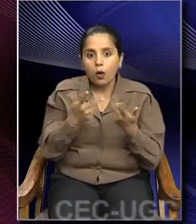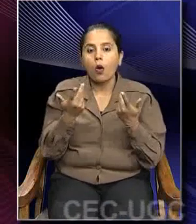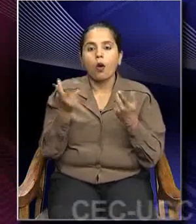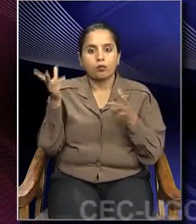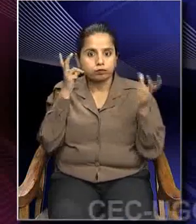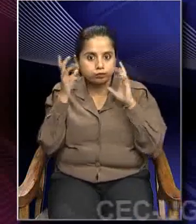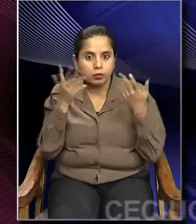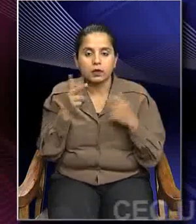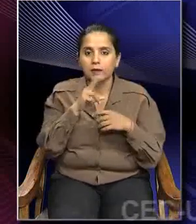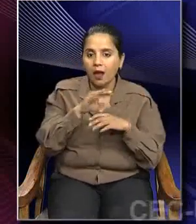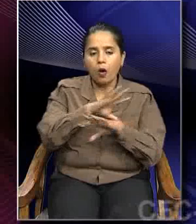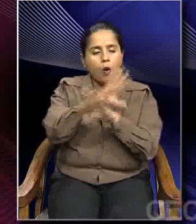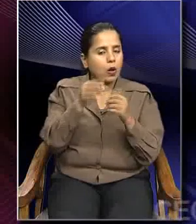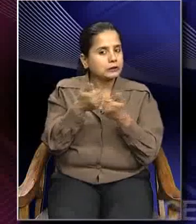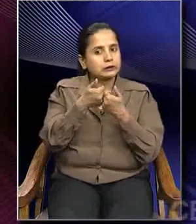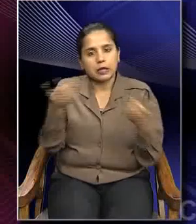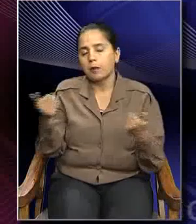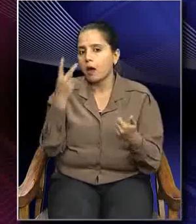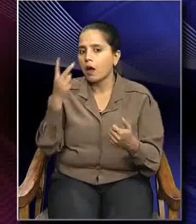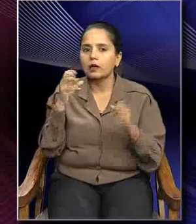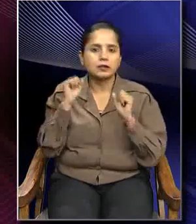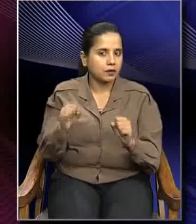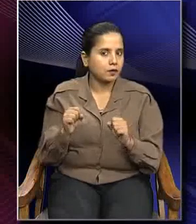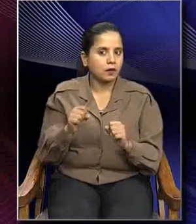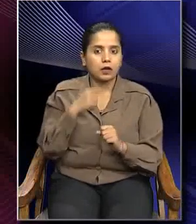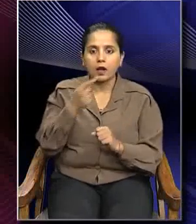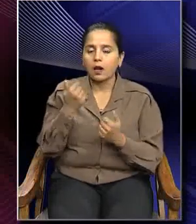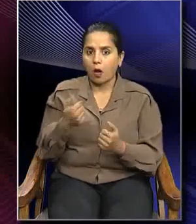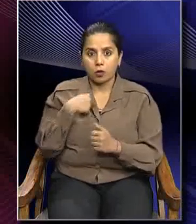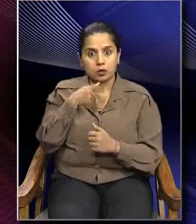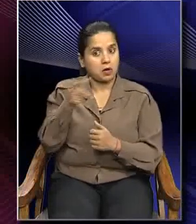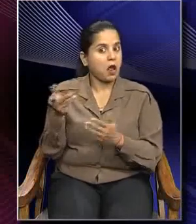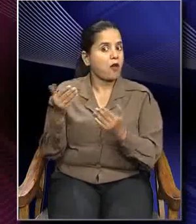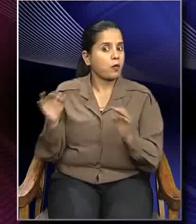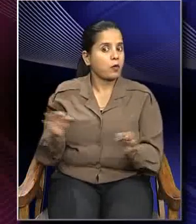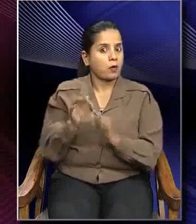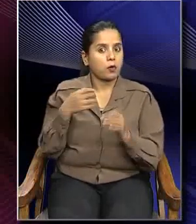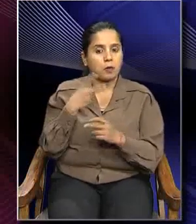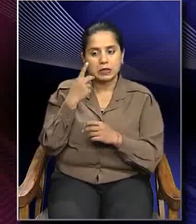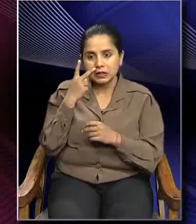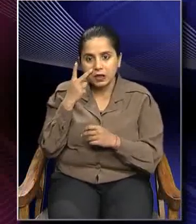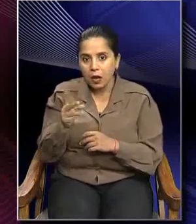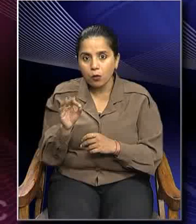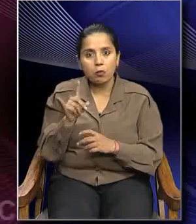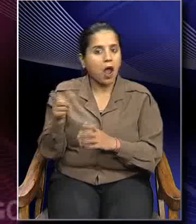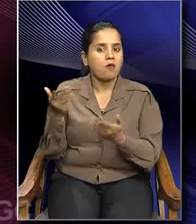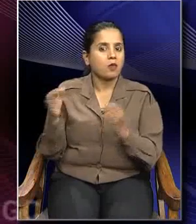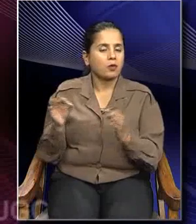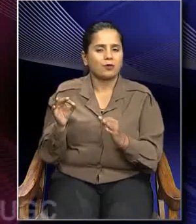So we cannot say that they are non-existent when we do not see them.